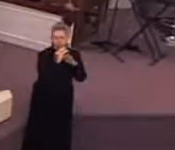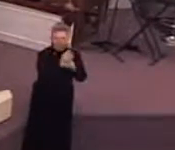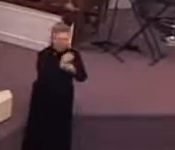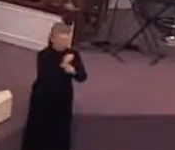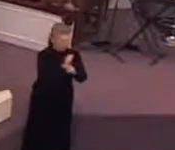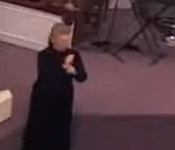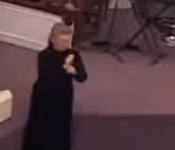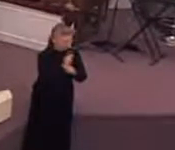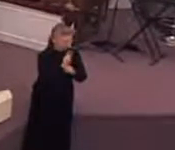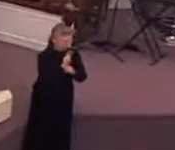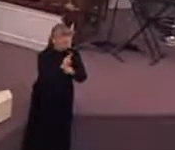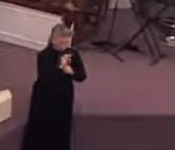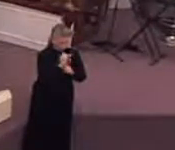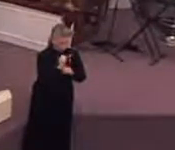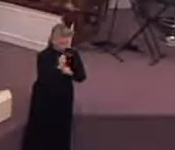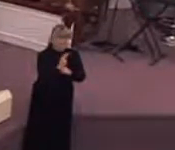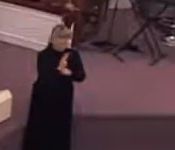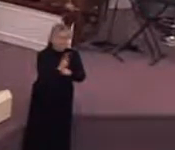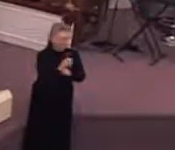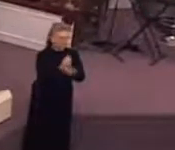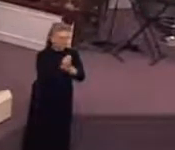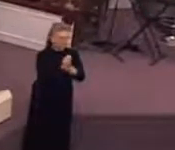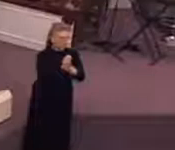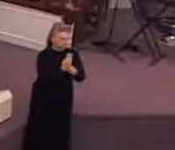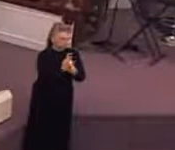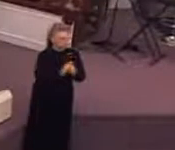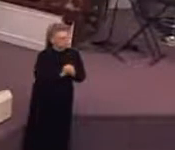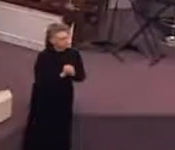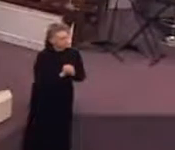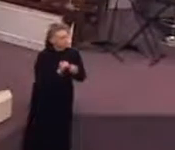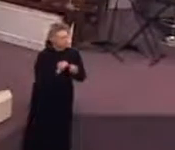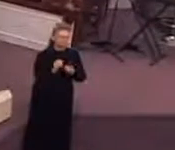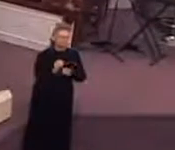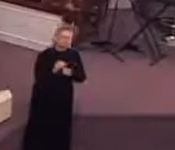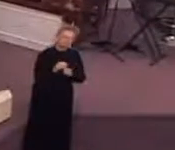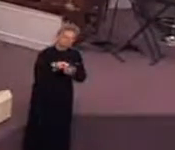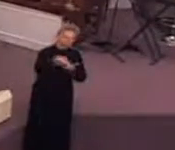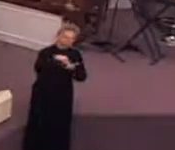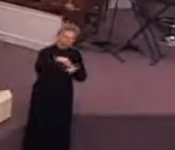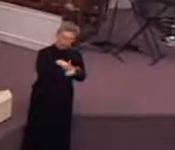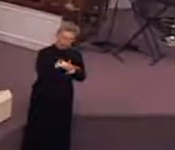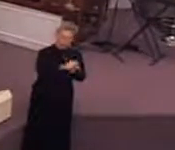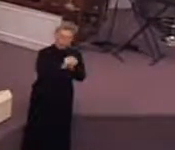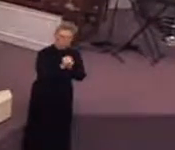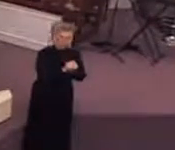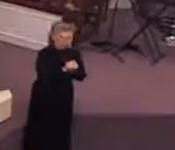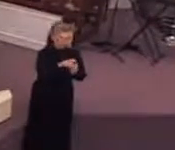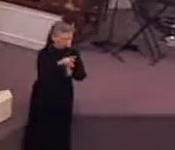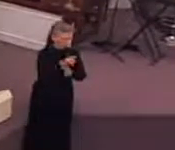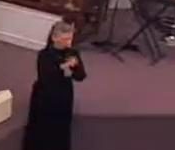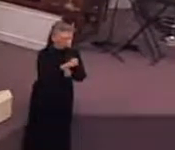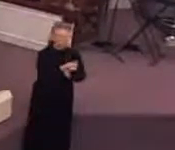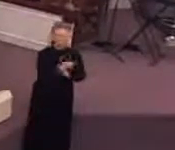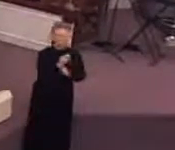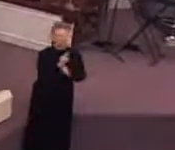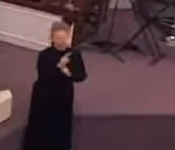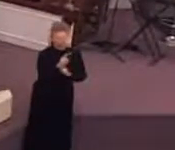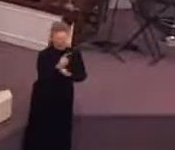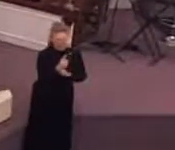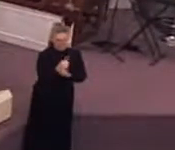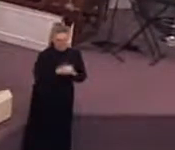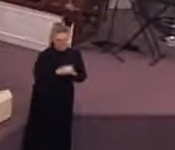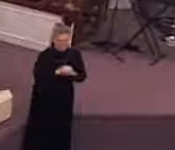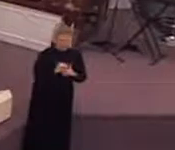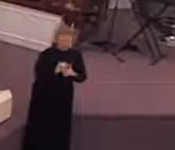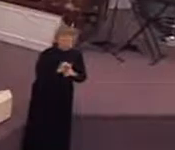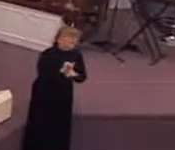2 and 4. And the 12 apostles stood together at Pentecost. Acts 2 and 11. And as it was in the book of